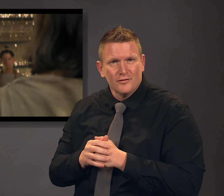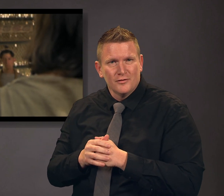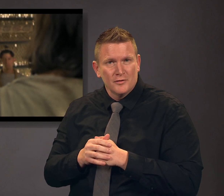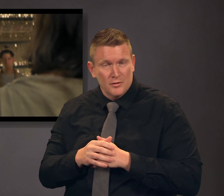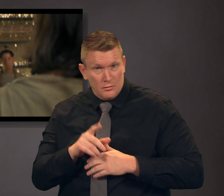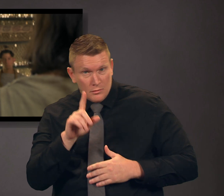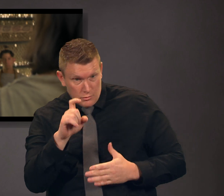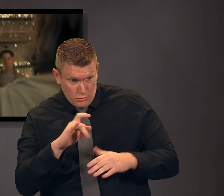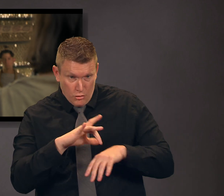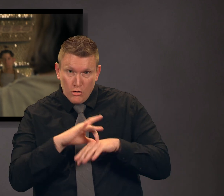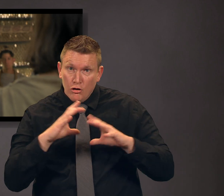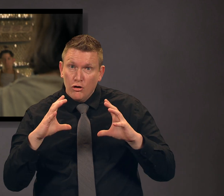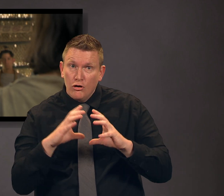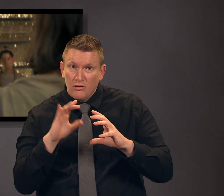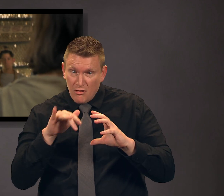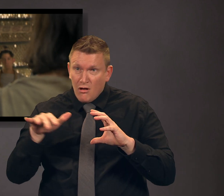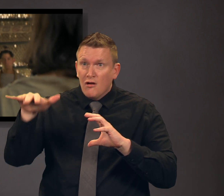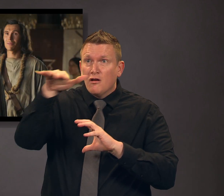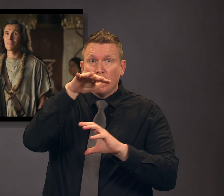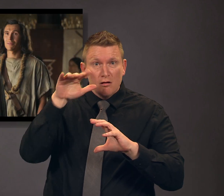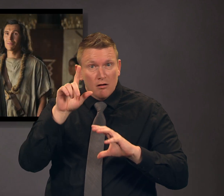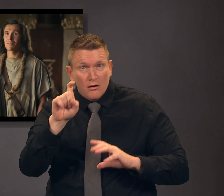Is it above the earth? Yea.